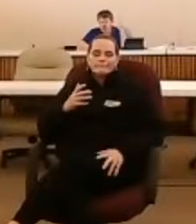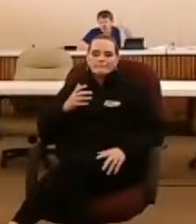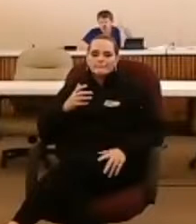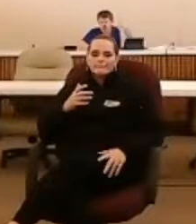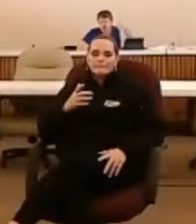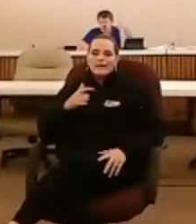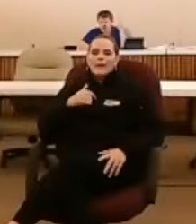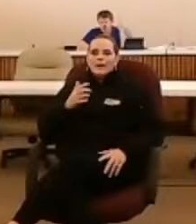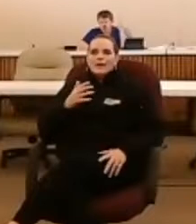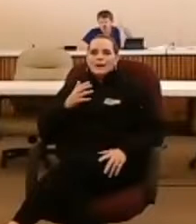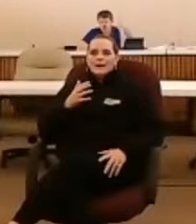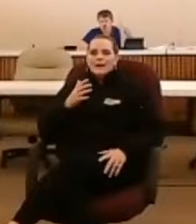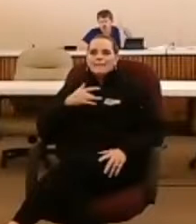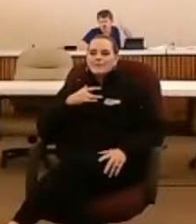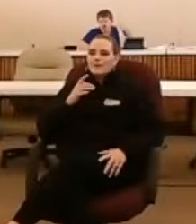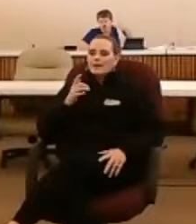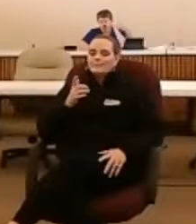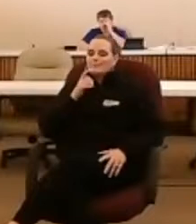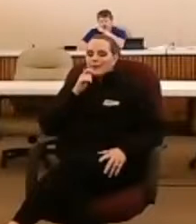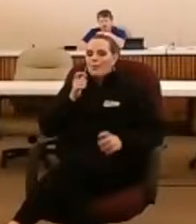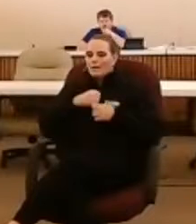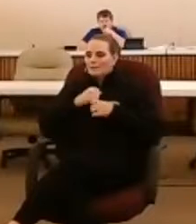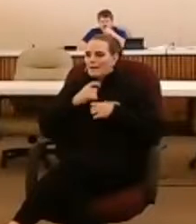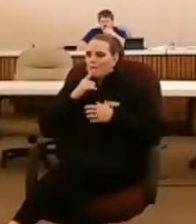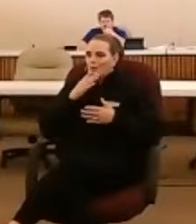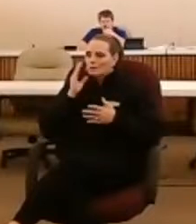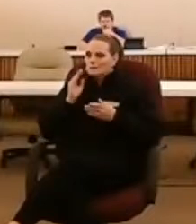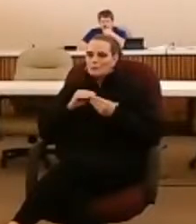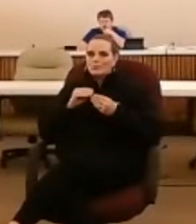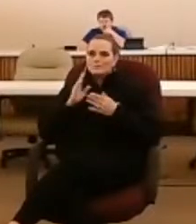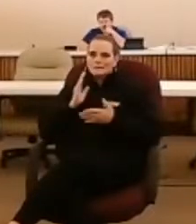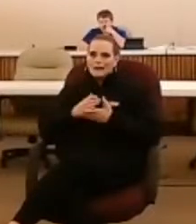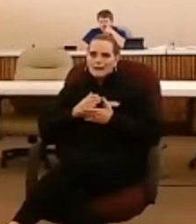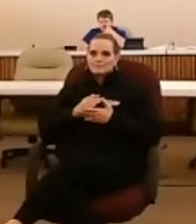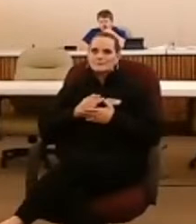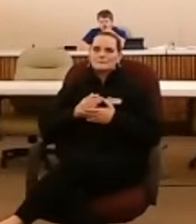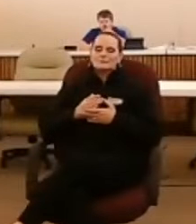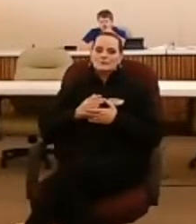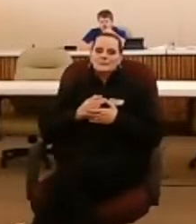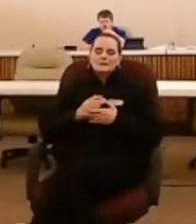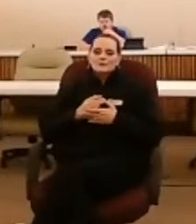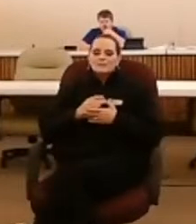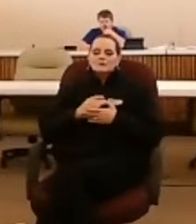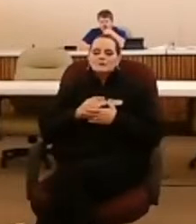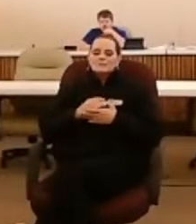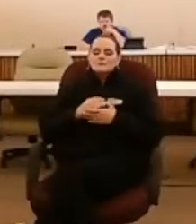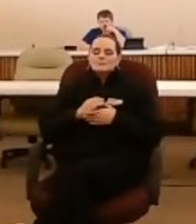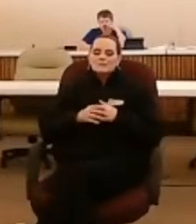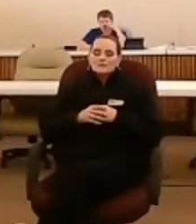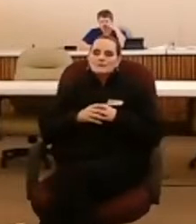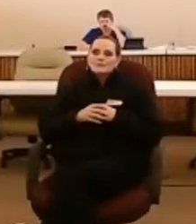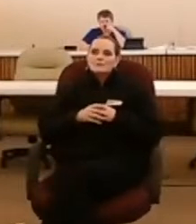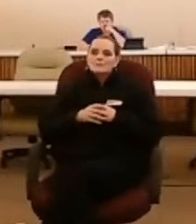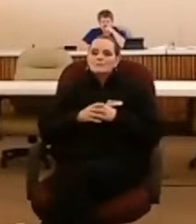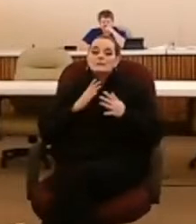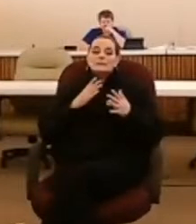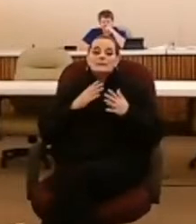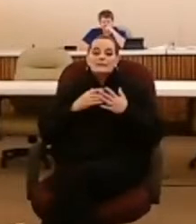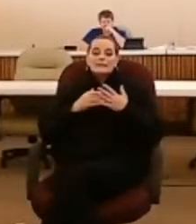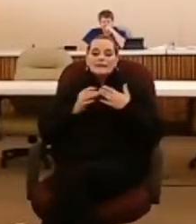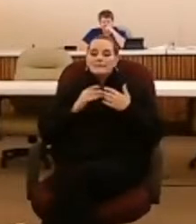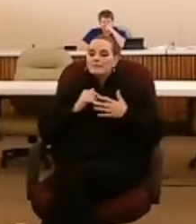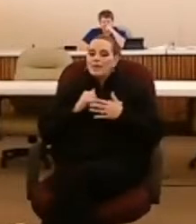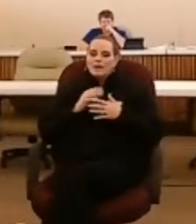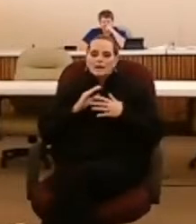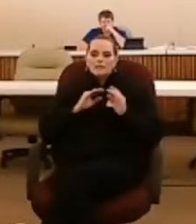have a feeling they don't want to make more stops for their mail postal carrier. Even if they put them around in the